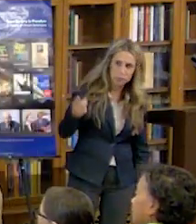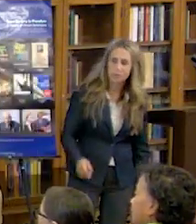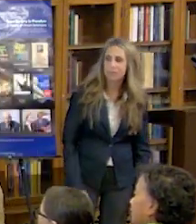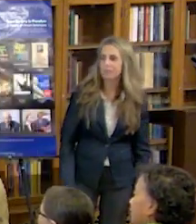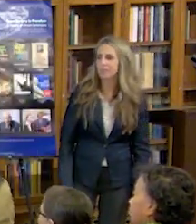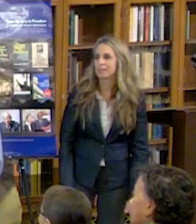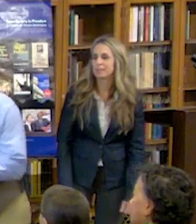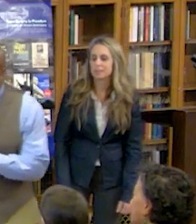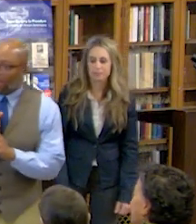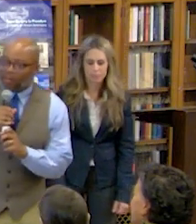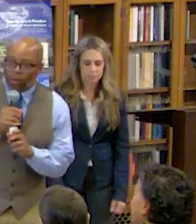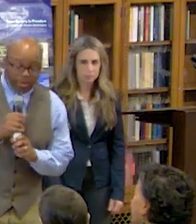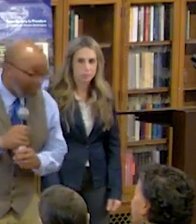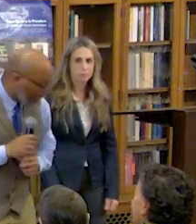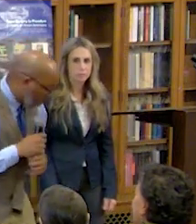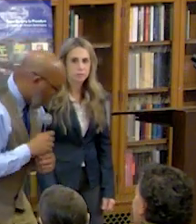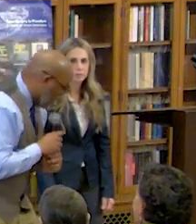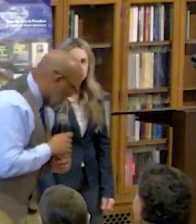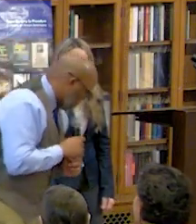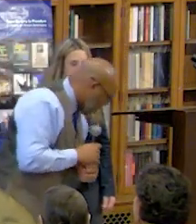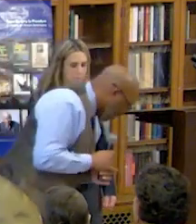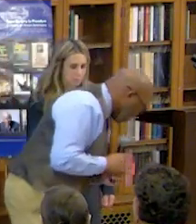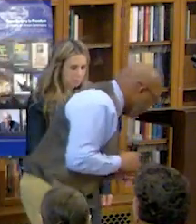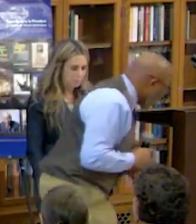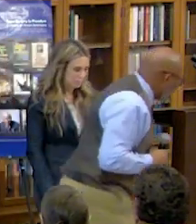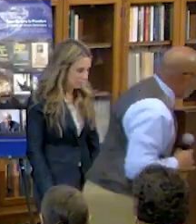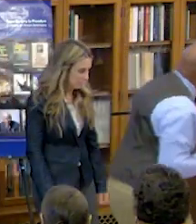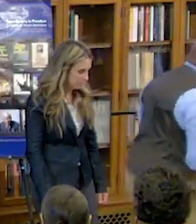microphone hi everyone